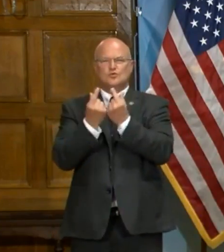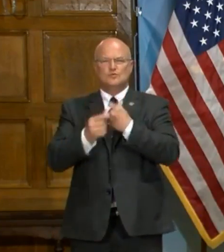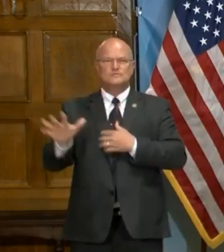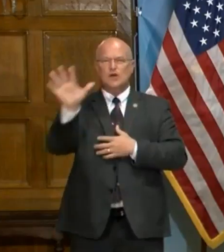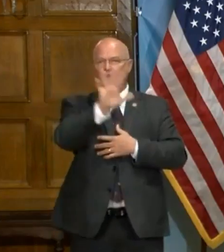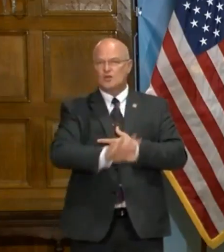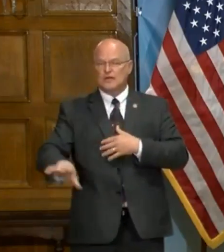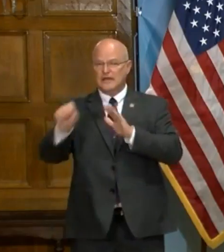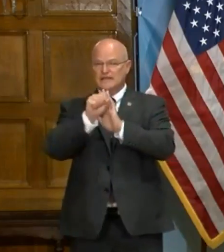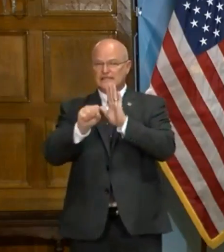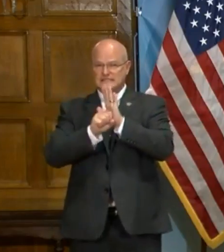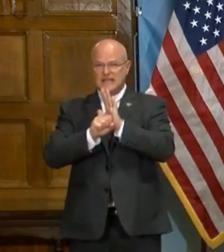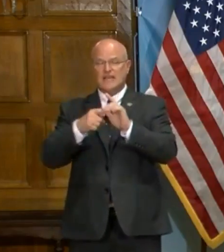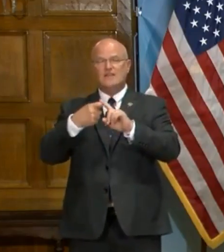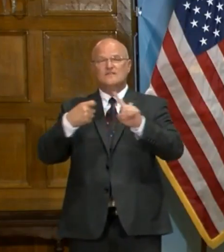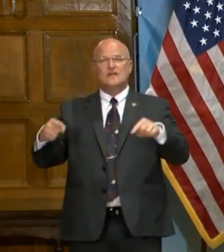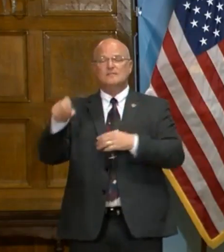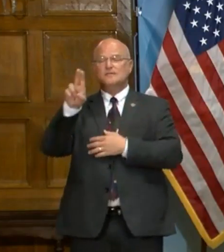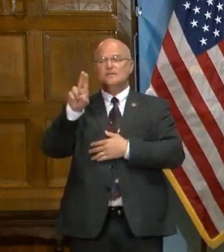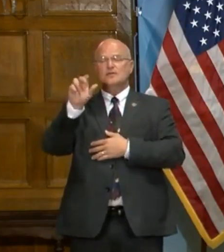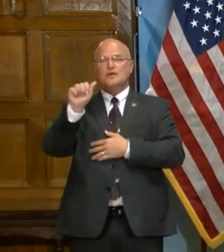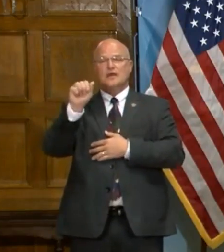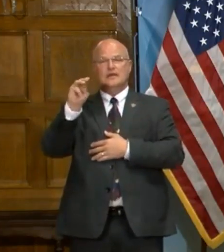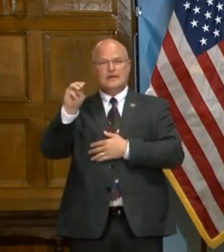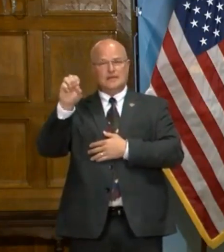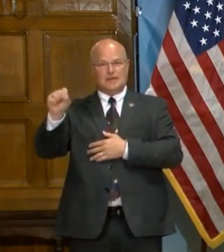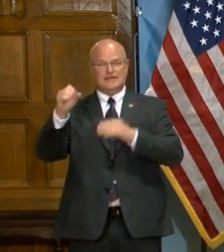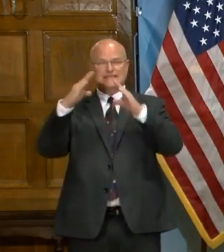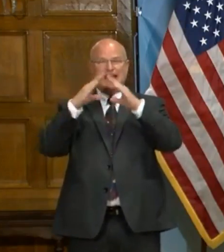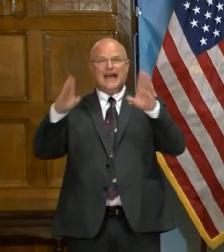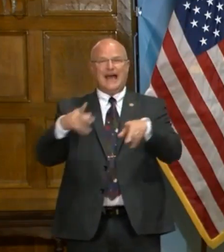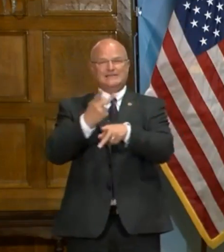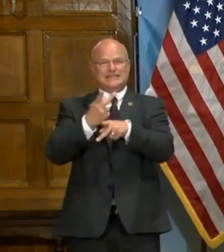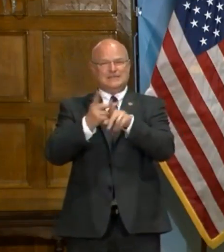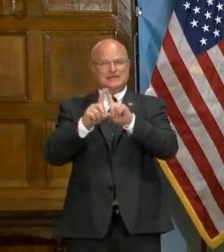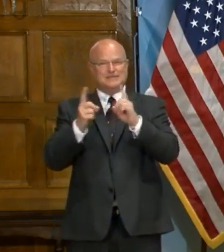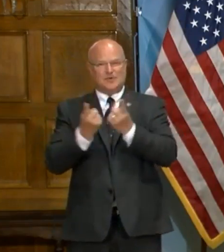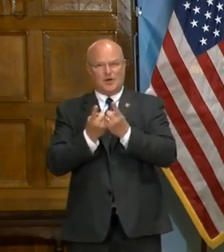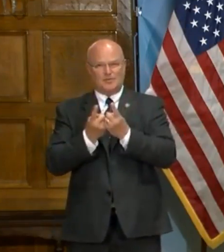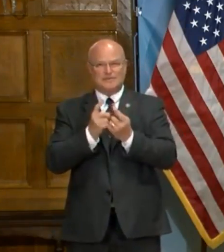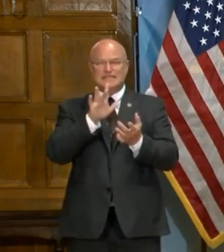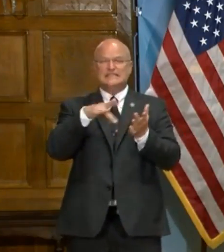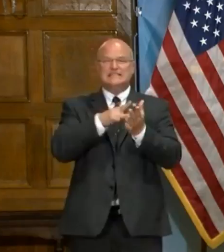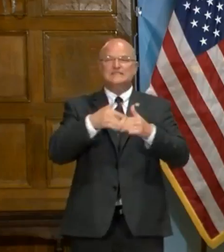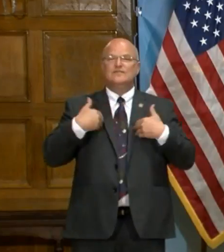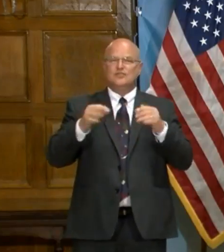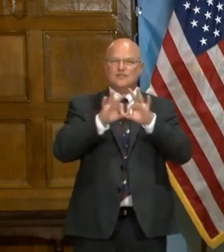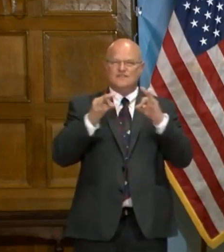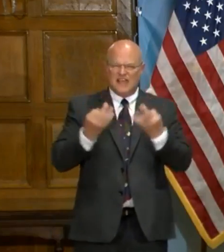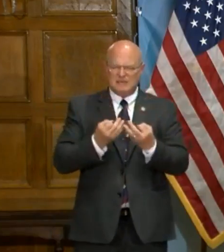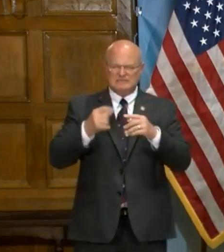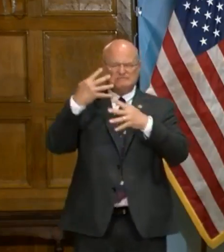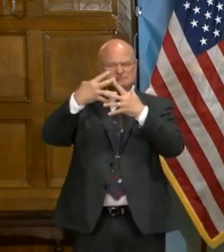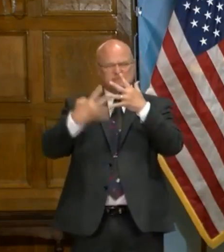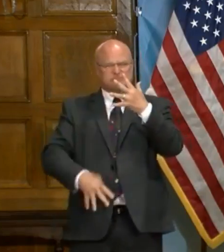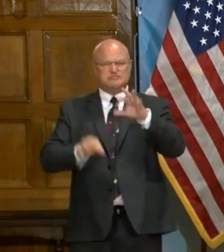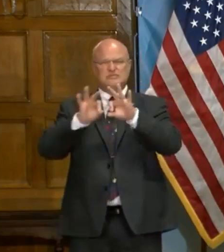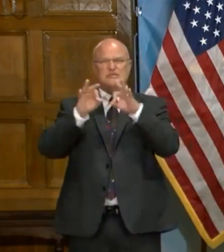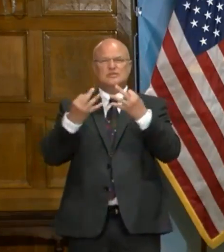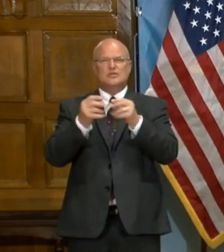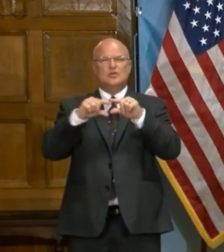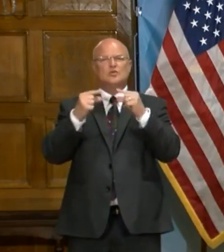from UAMS Housekeeping Department, Arkansas State Hospital, Centers for Youth and Families, and a whole host of